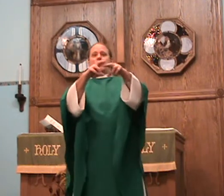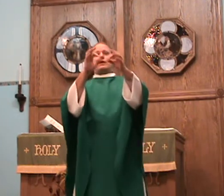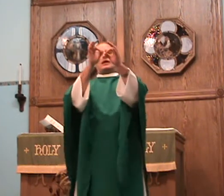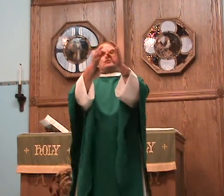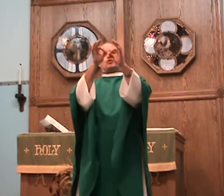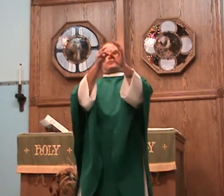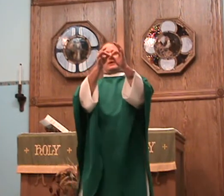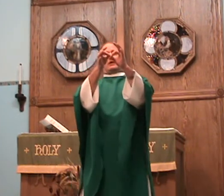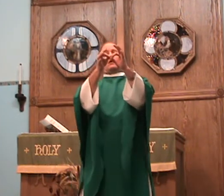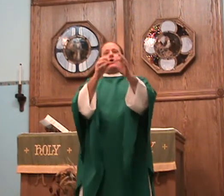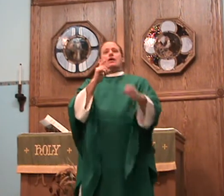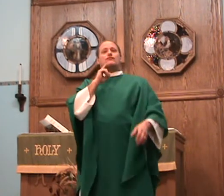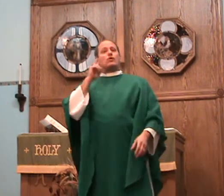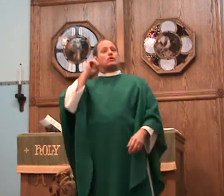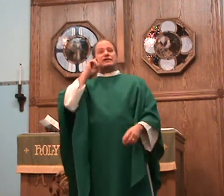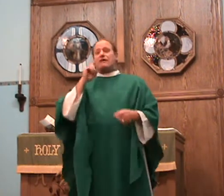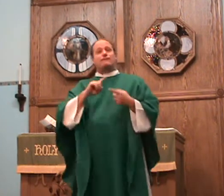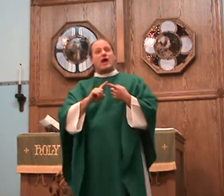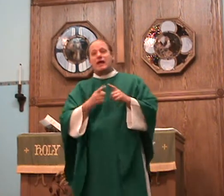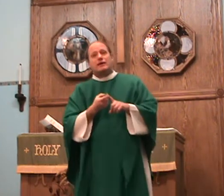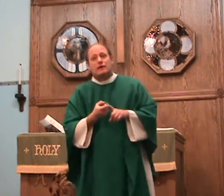there interpreting for her deaf friend.